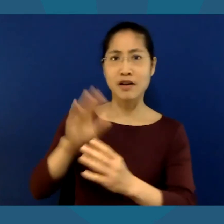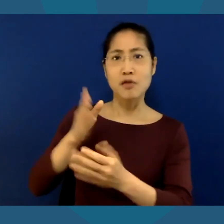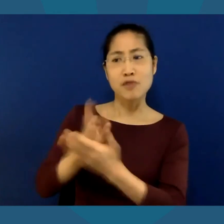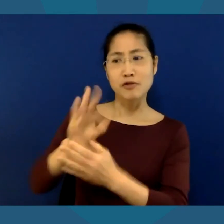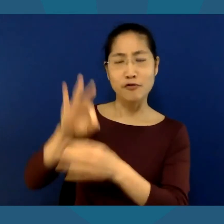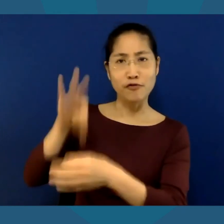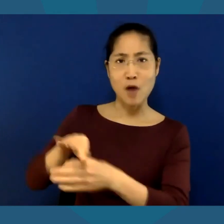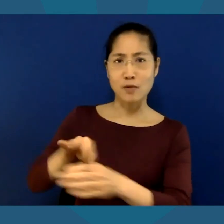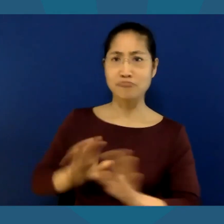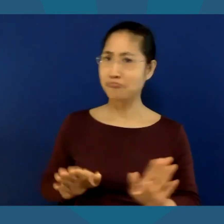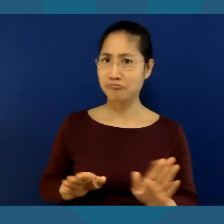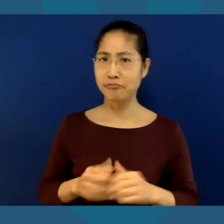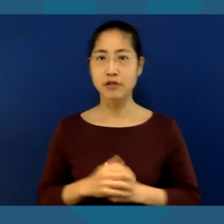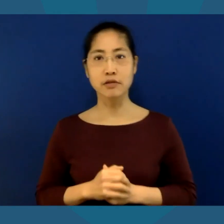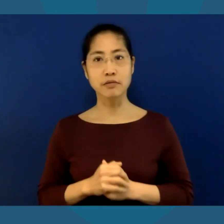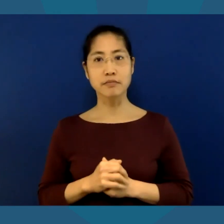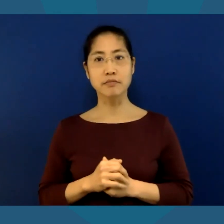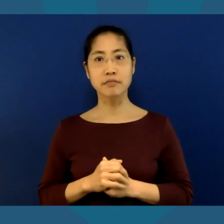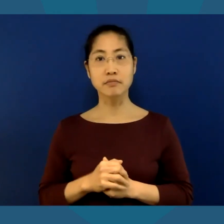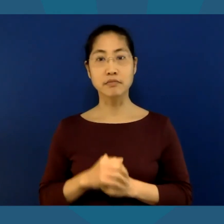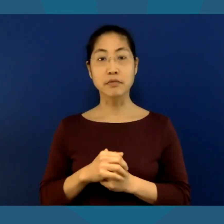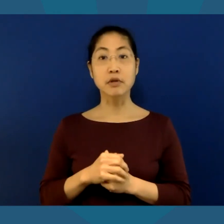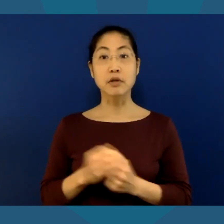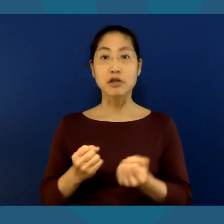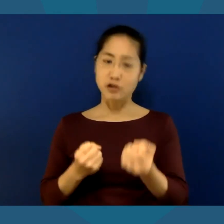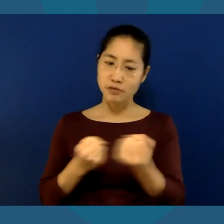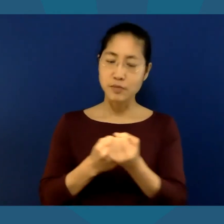ensuring that exercising the right to vote is not restricted,